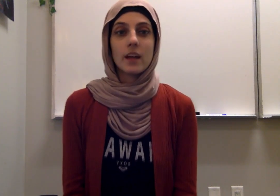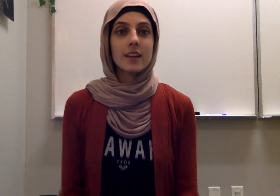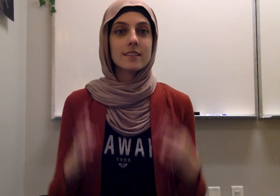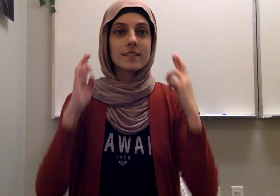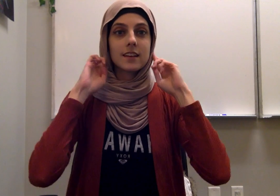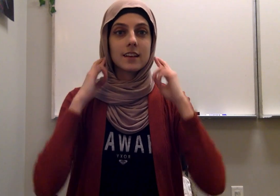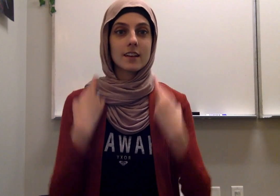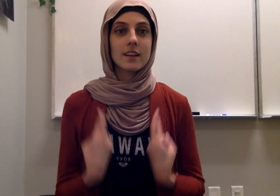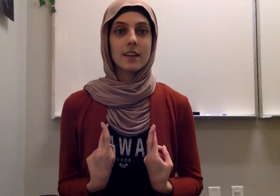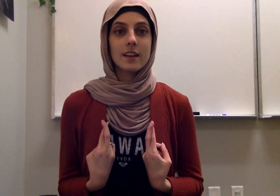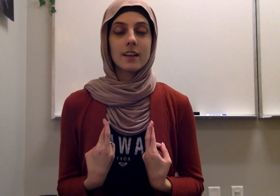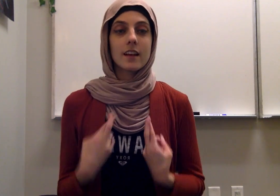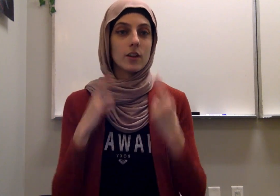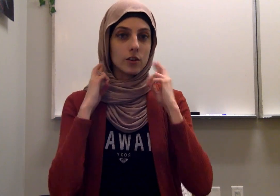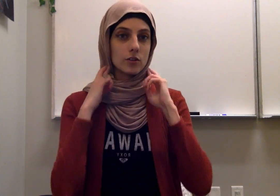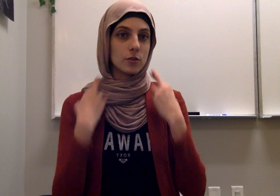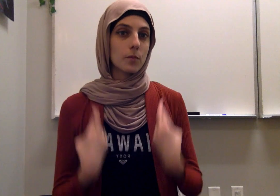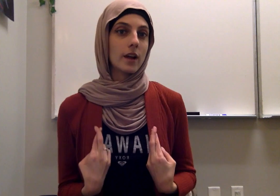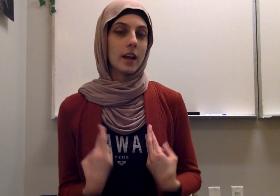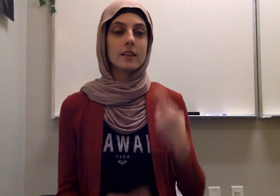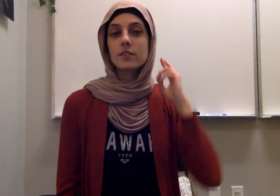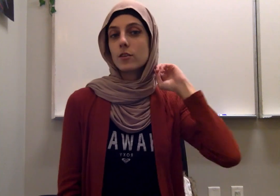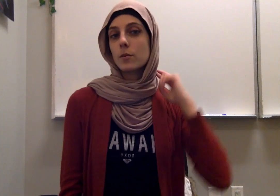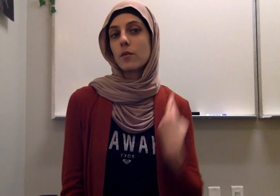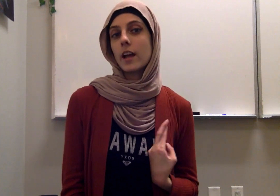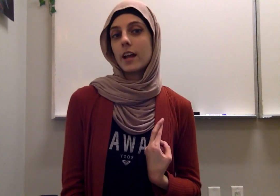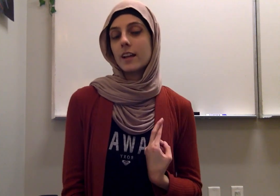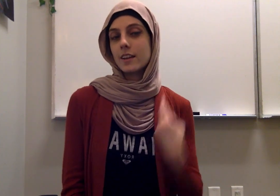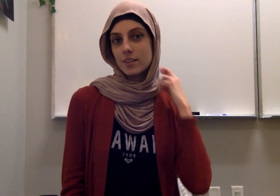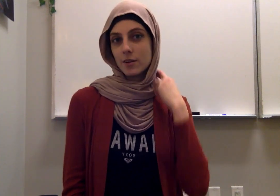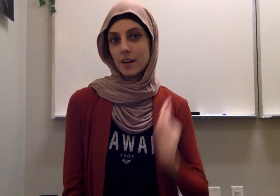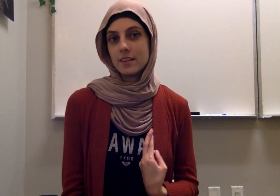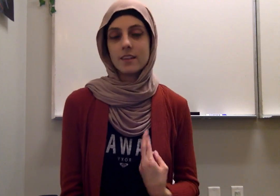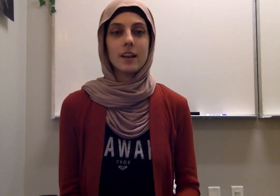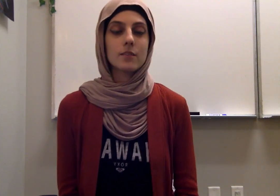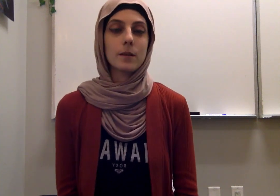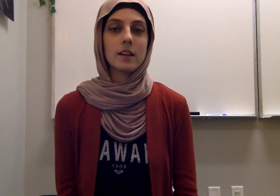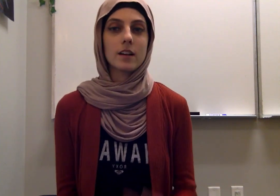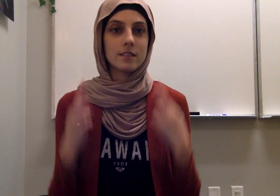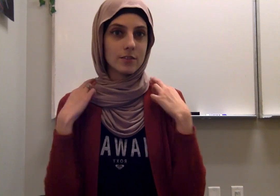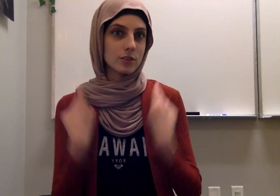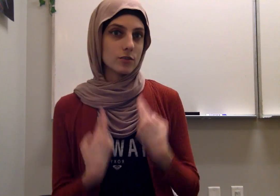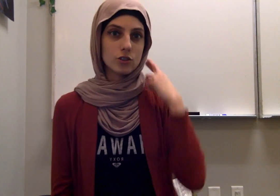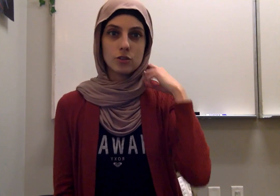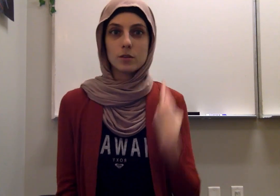Braids, you can do braids or braid around the side, depending on if there's two or one.